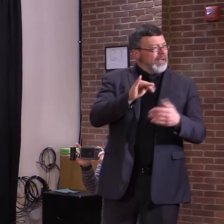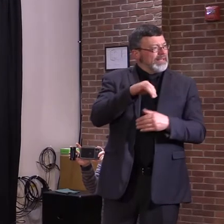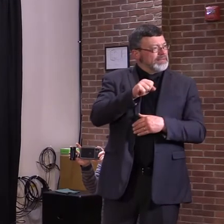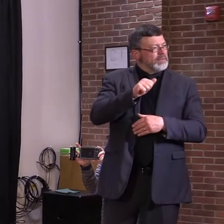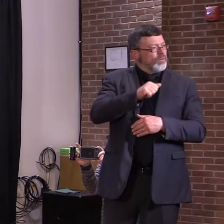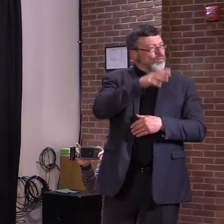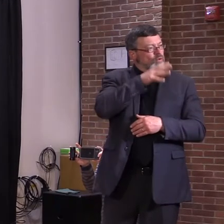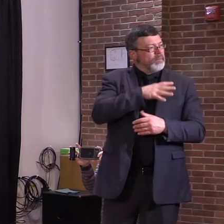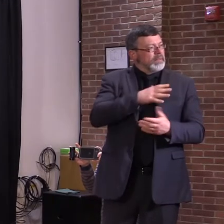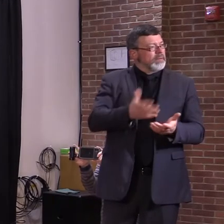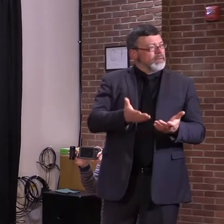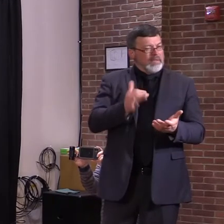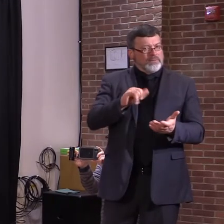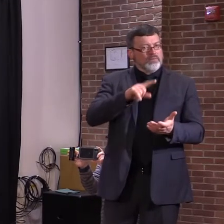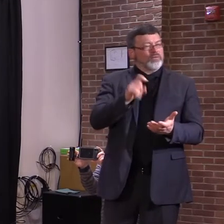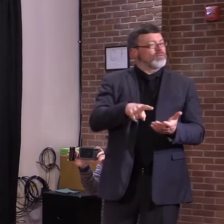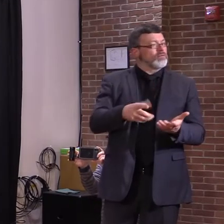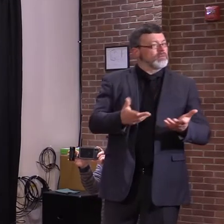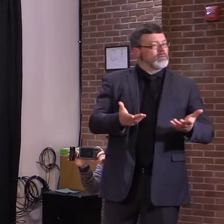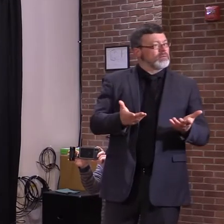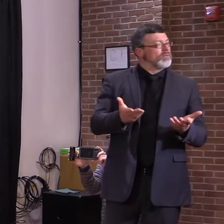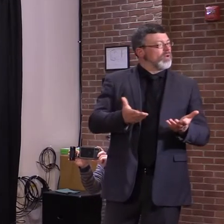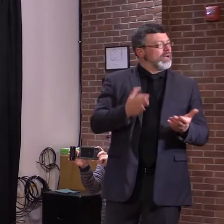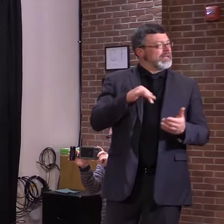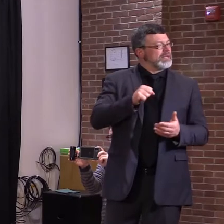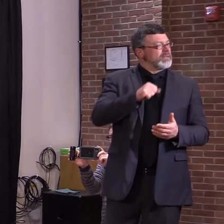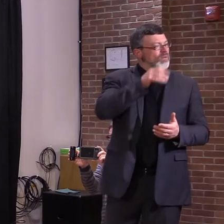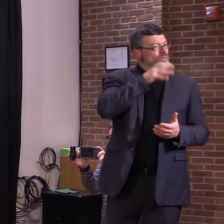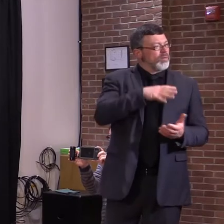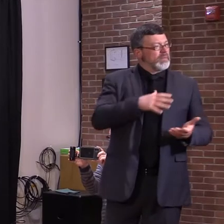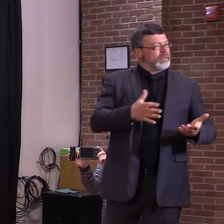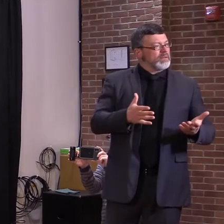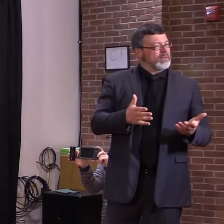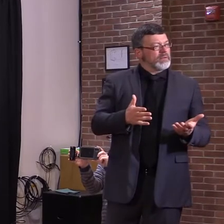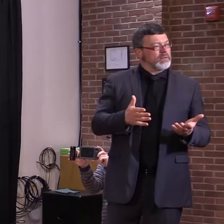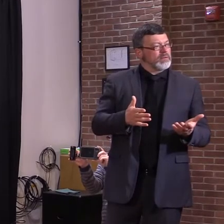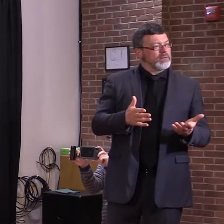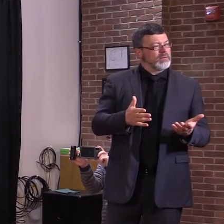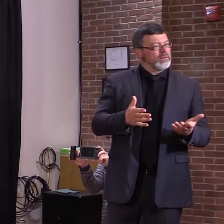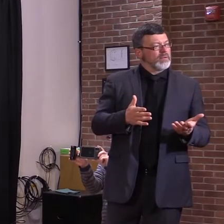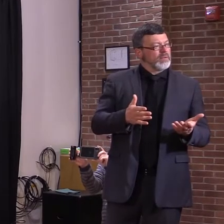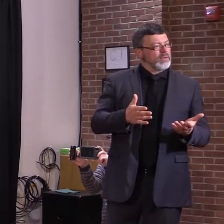I haven't contemplated an answer to that.